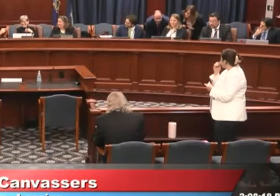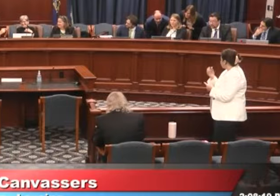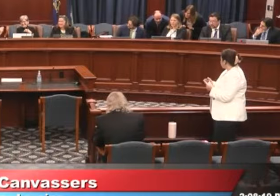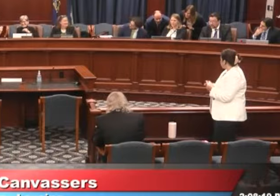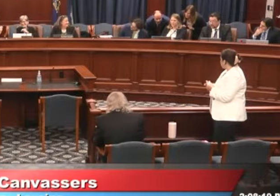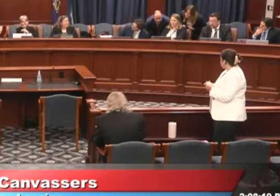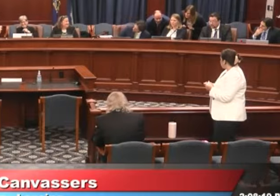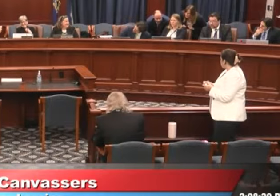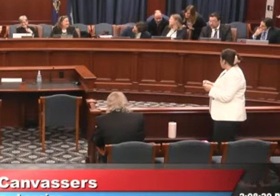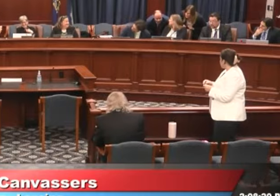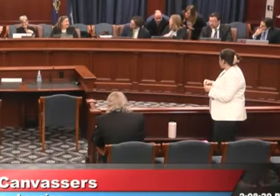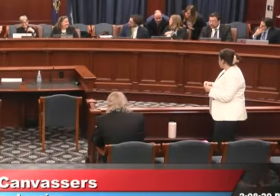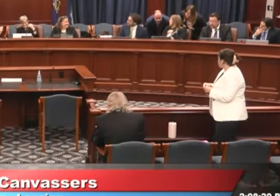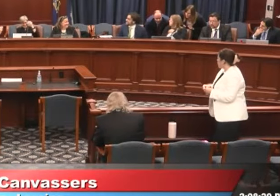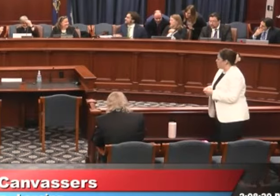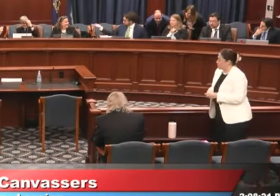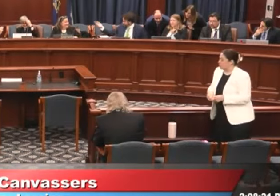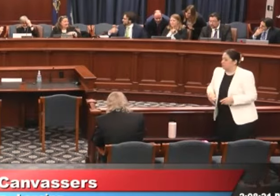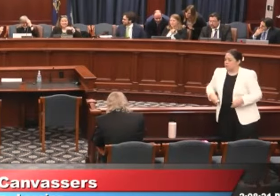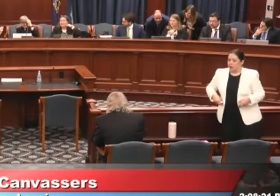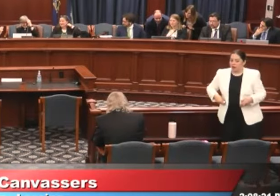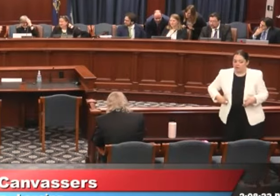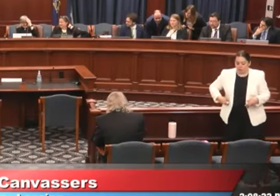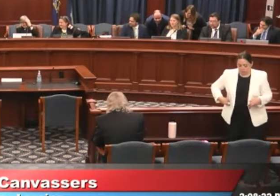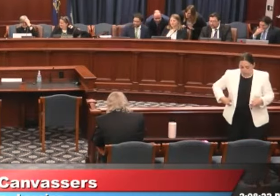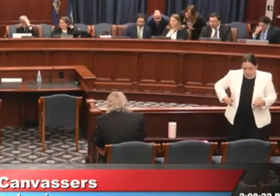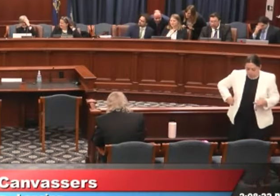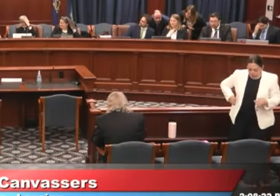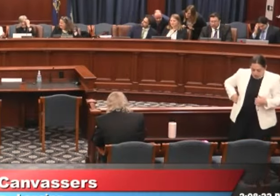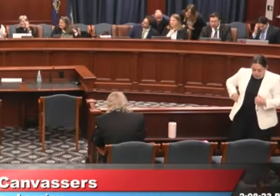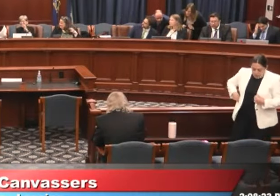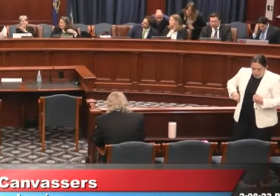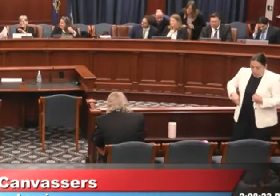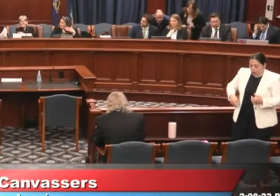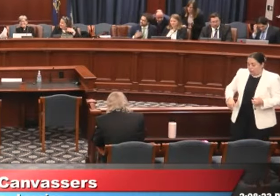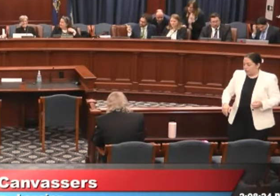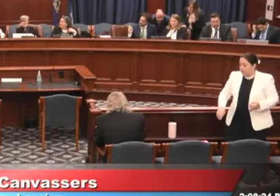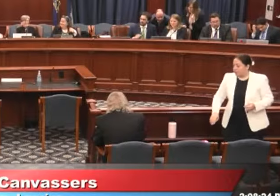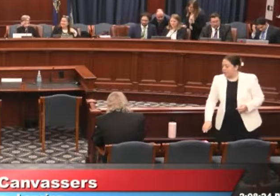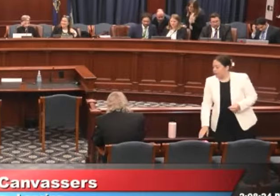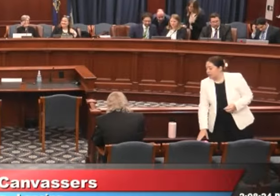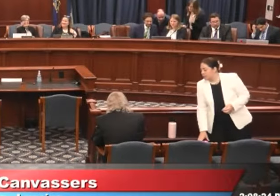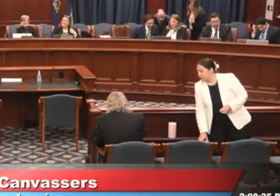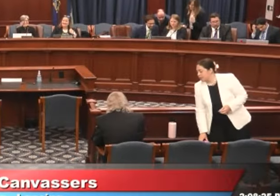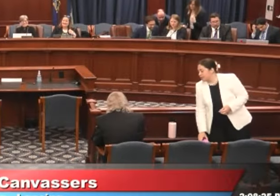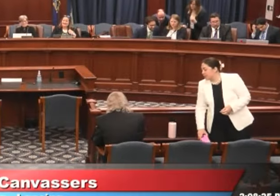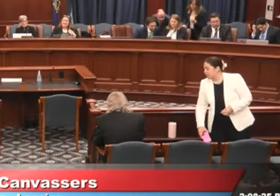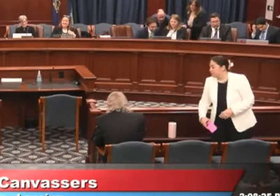citizenship modifies the voters, it doesn't. Yes, exactly, exactly. I did think about that.